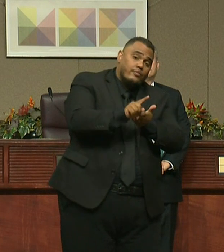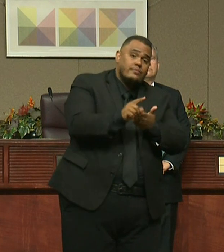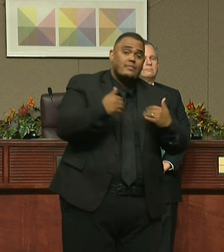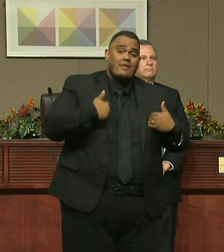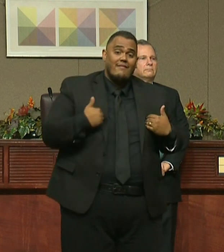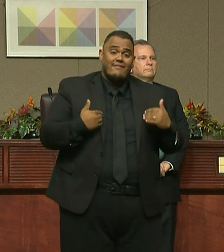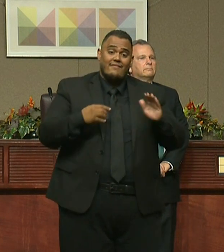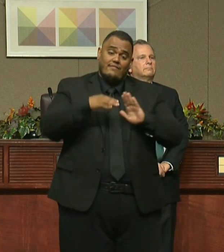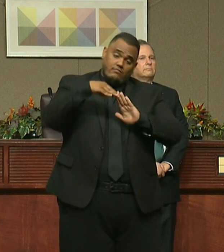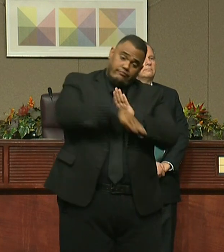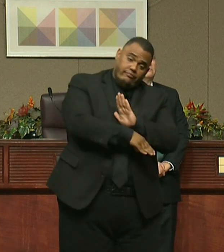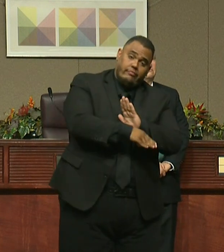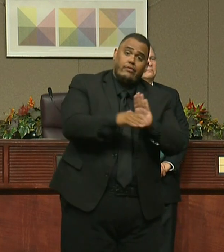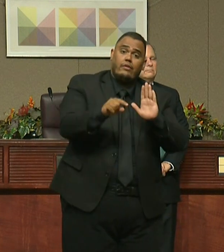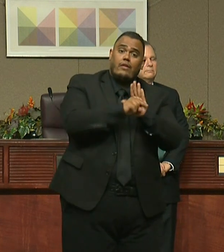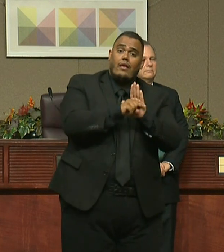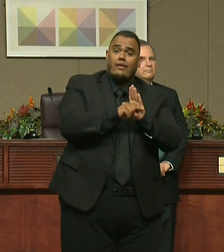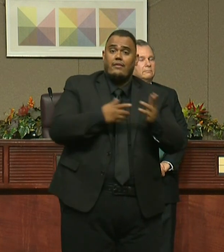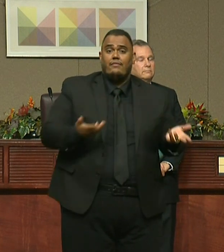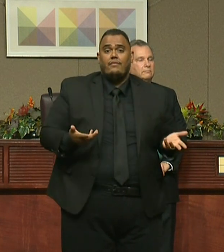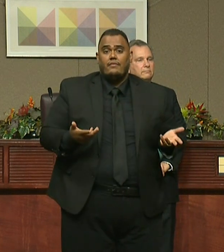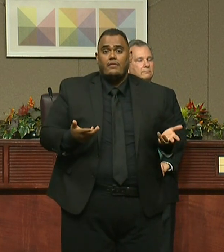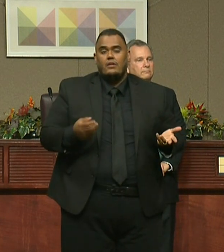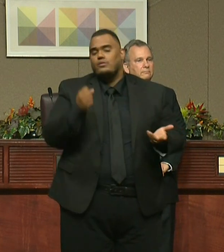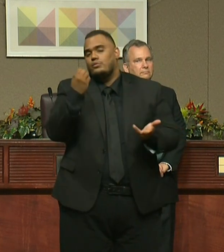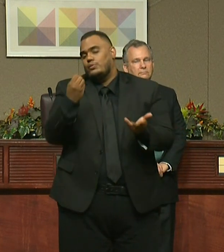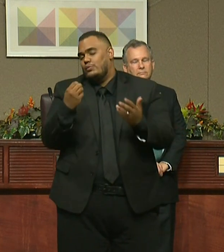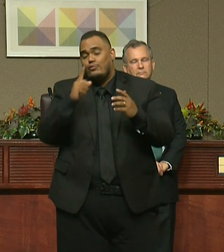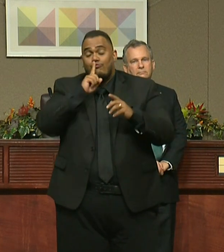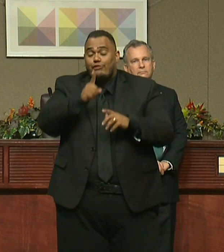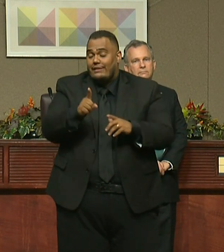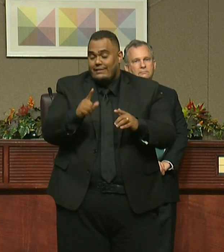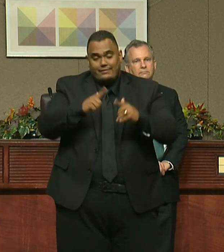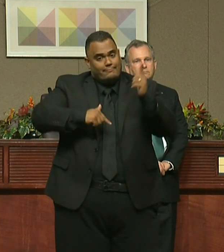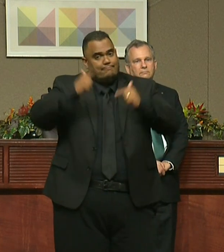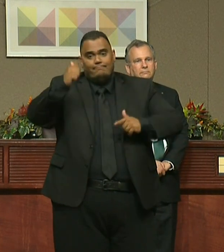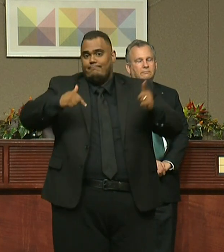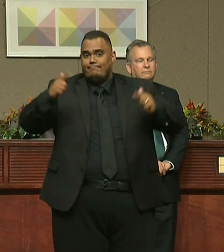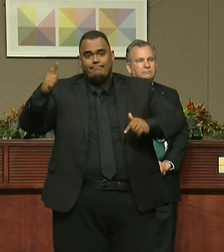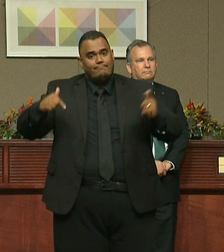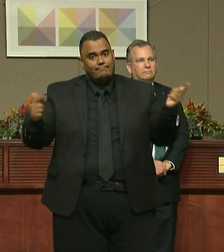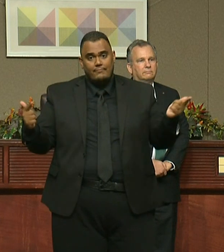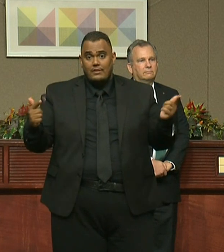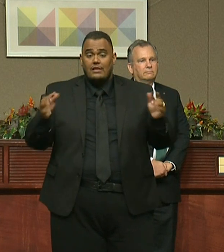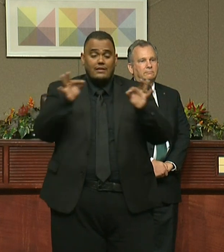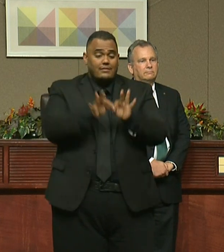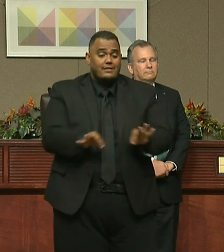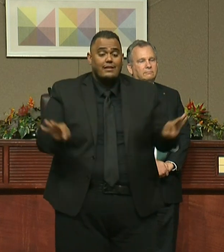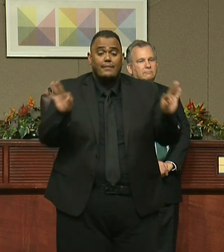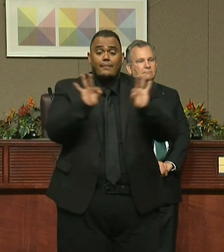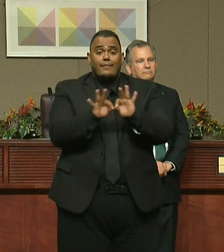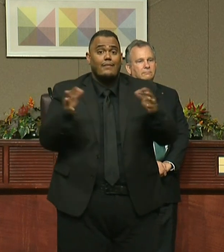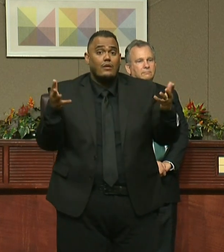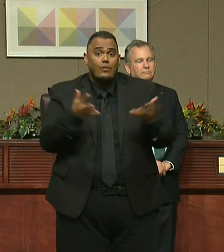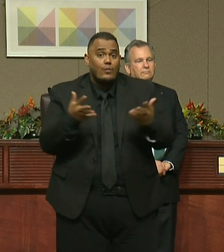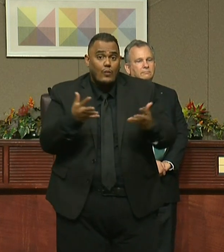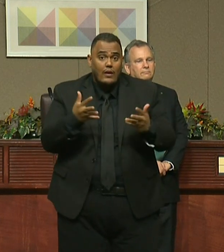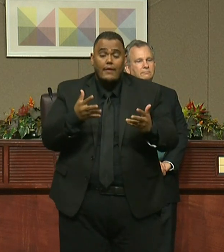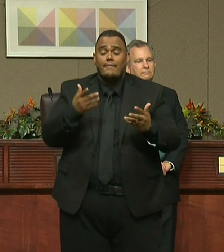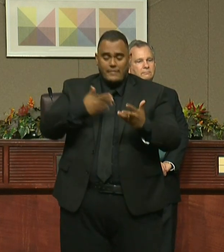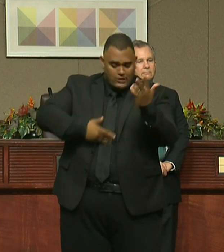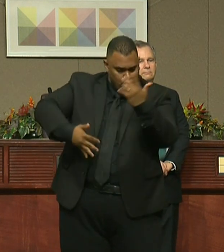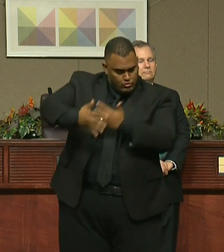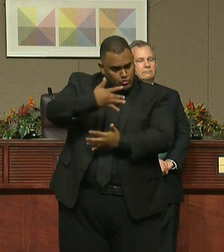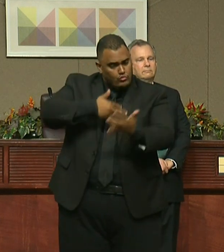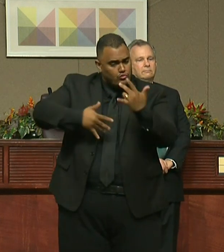over the place. I think what is critical is to observe the social distancing,